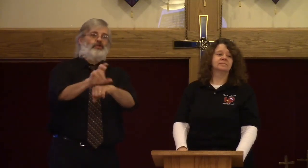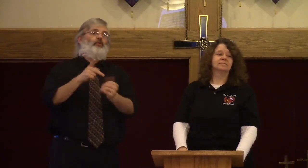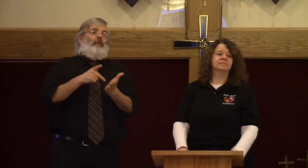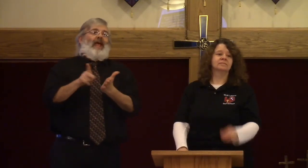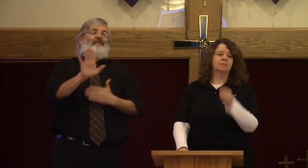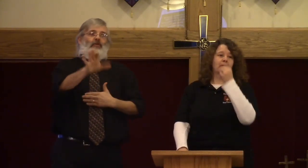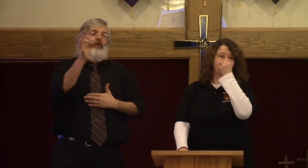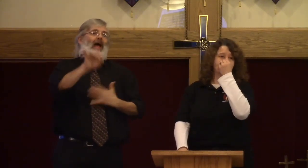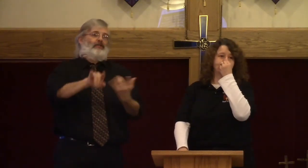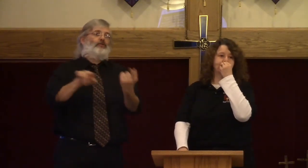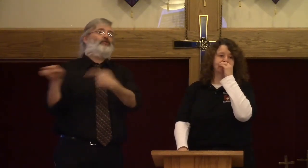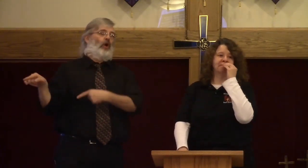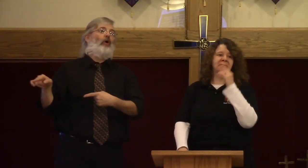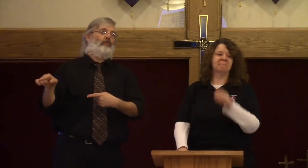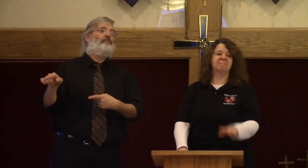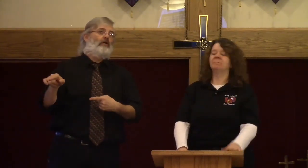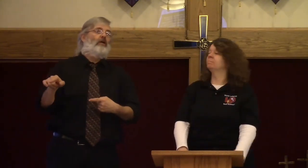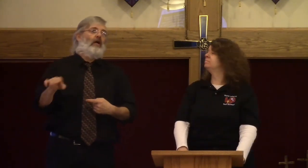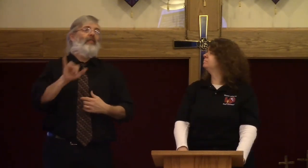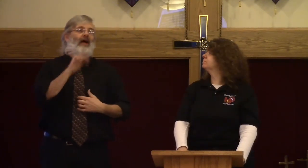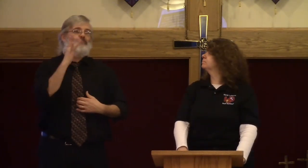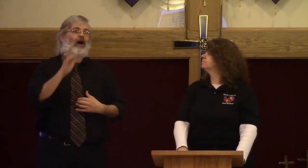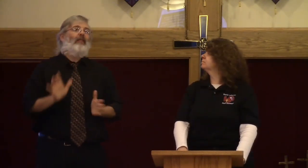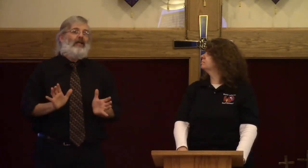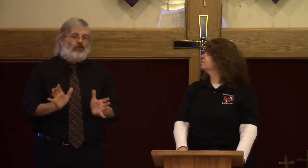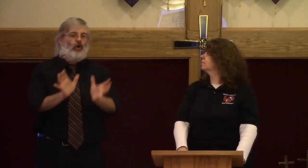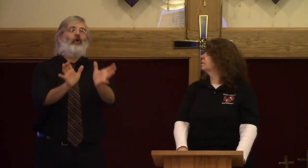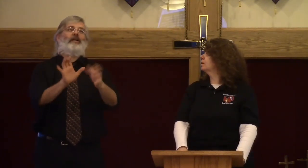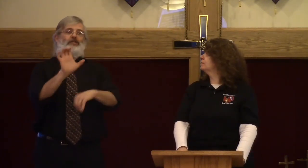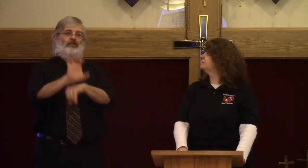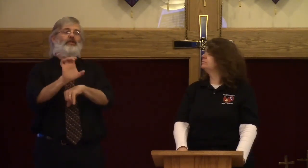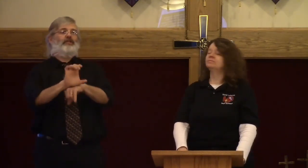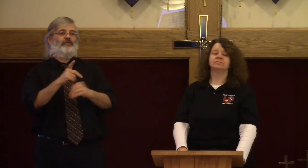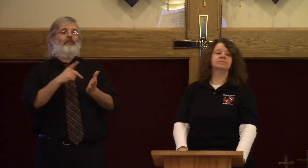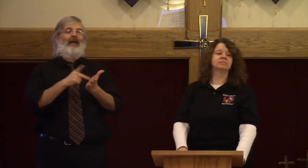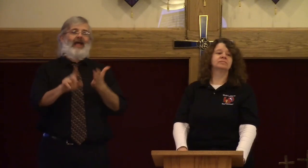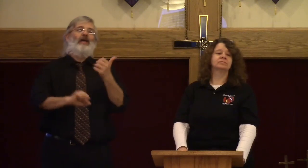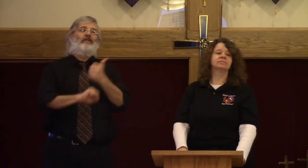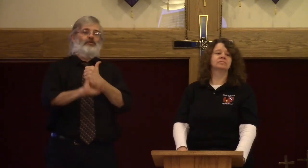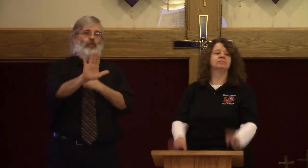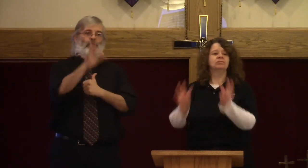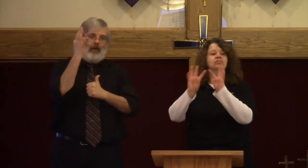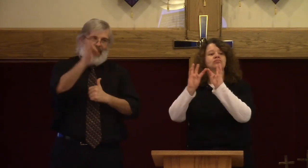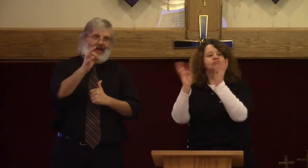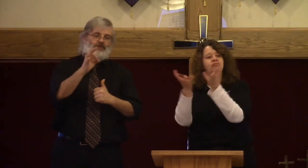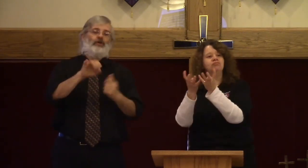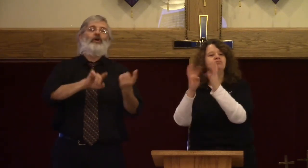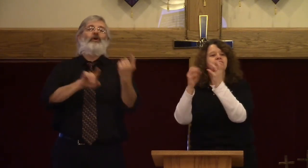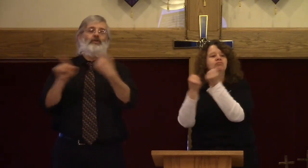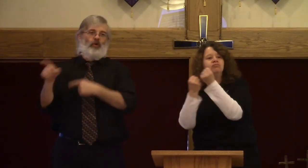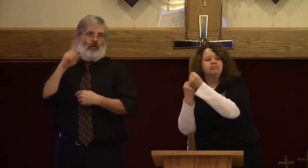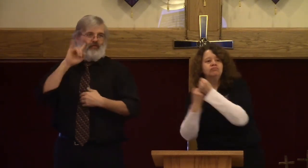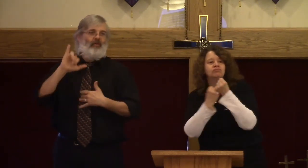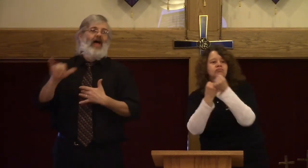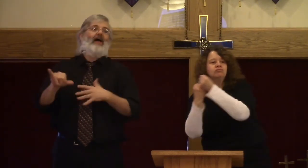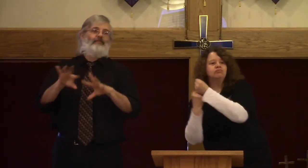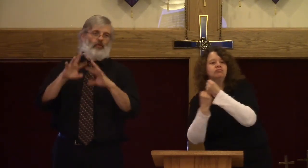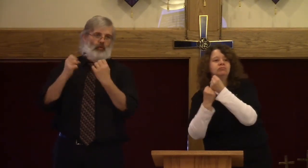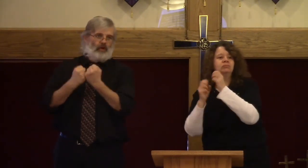to pay for their pastors to go. That's why they encourage the churches to support their pastor to go for that, for the